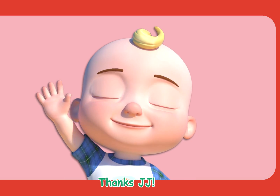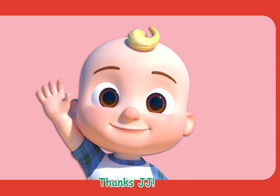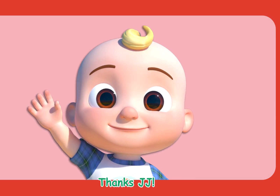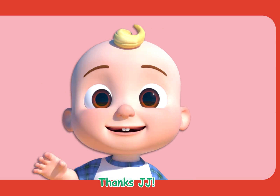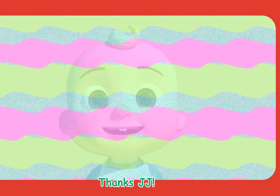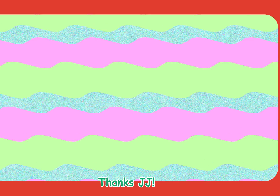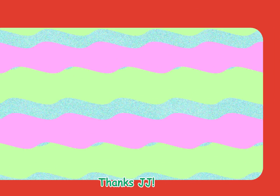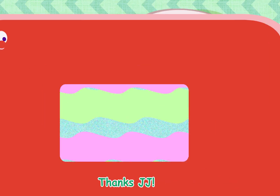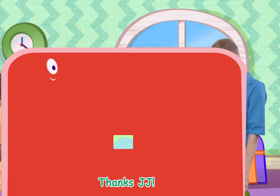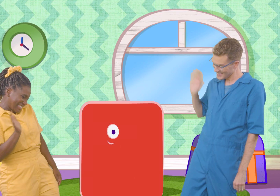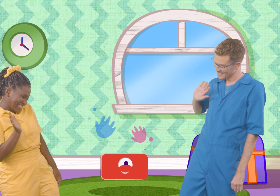Thanks, JJ.